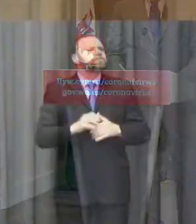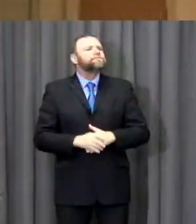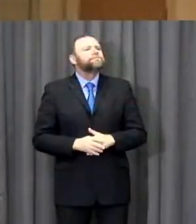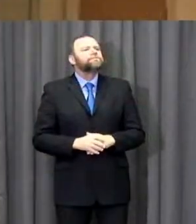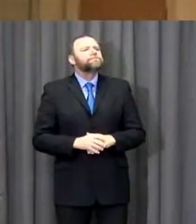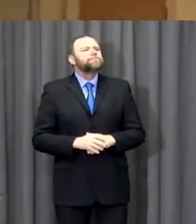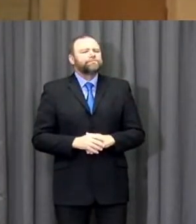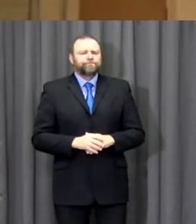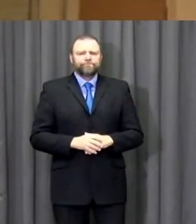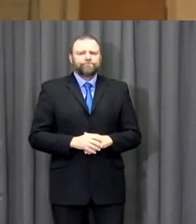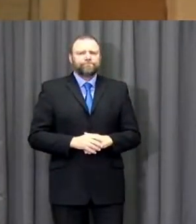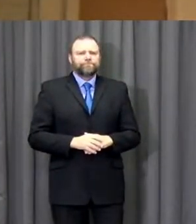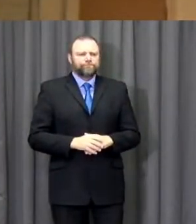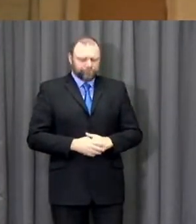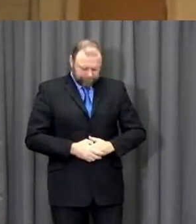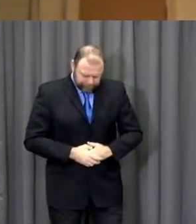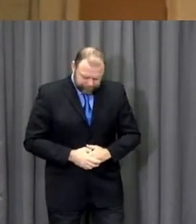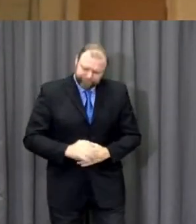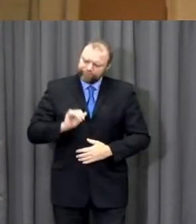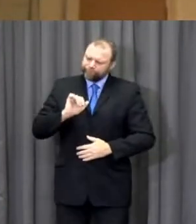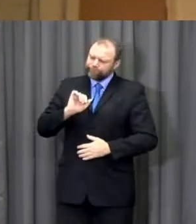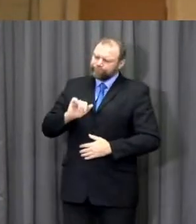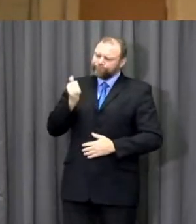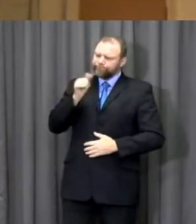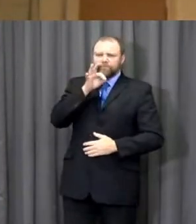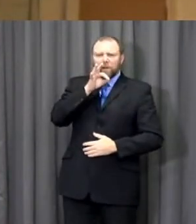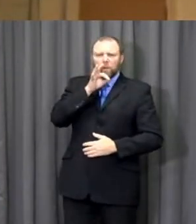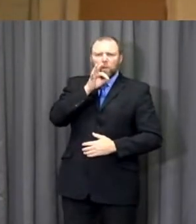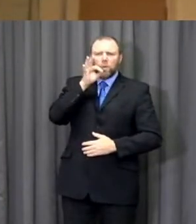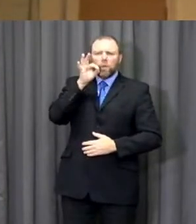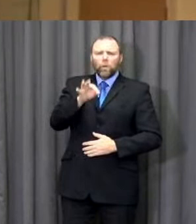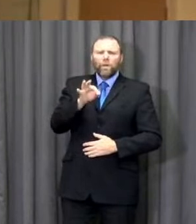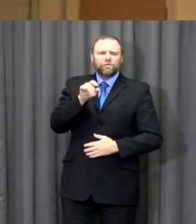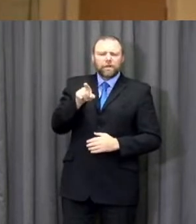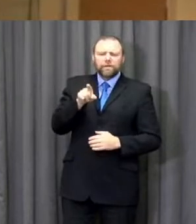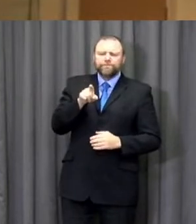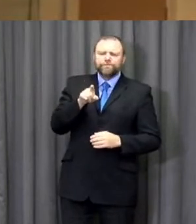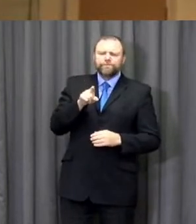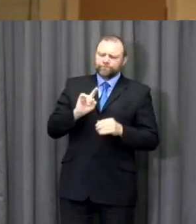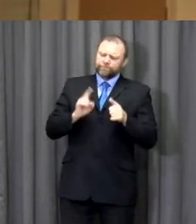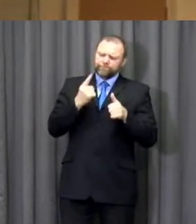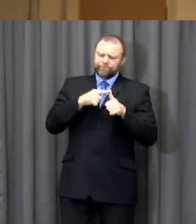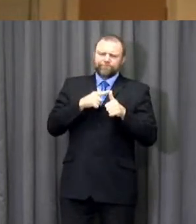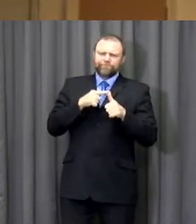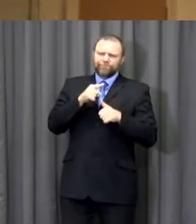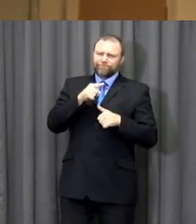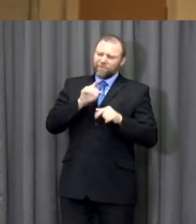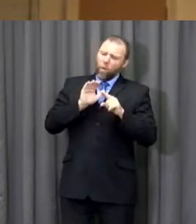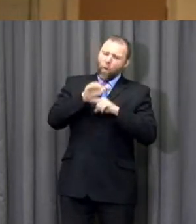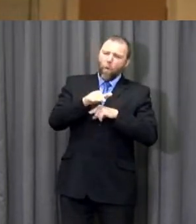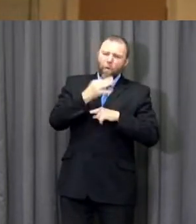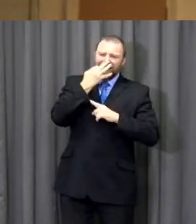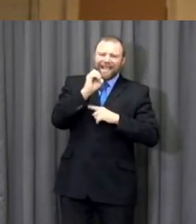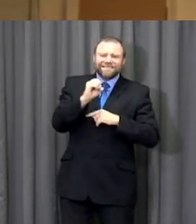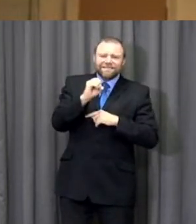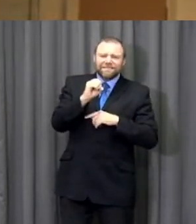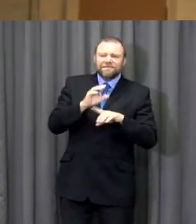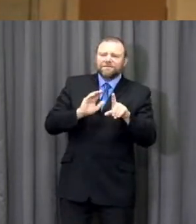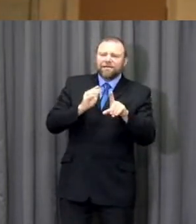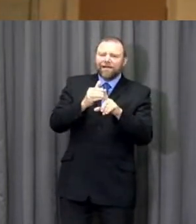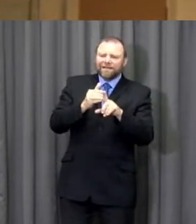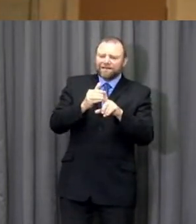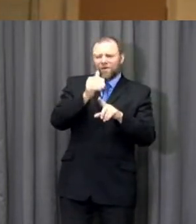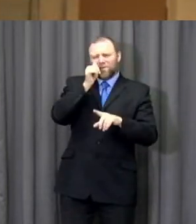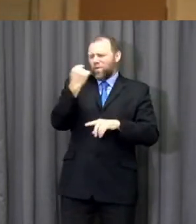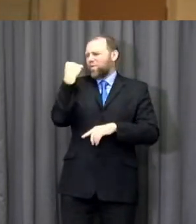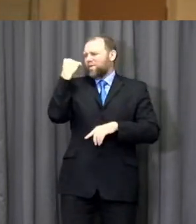Afton. Thank you very much for that. My first question would be on the over 80s target. We know that was missed for the 70% by